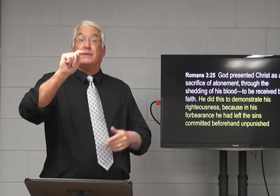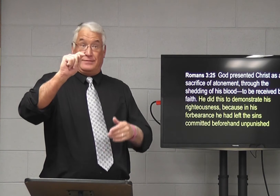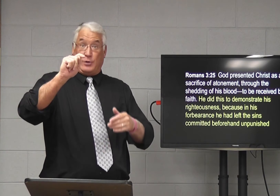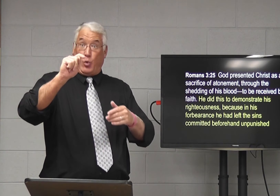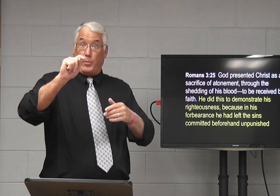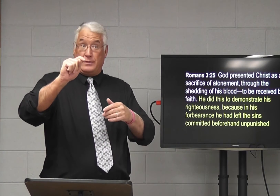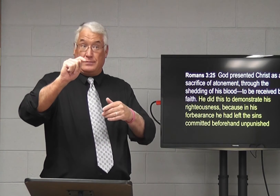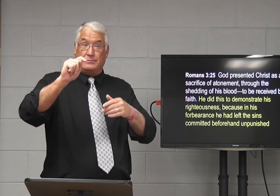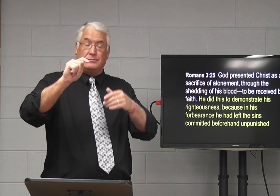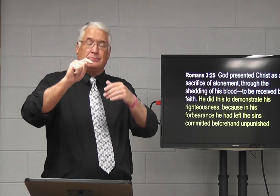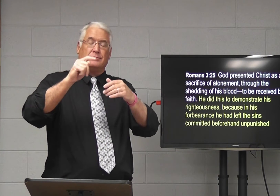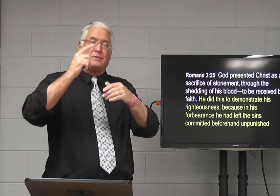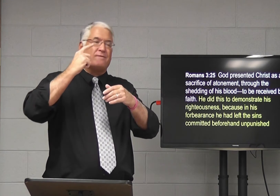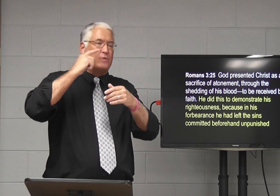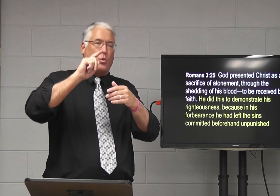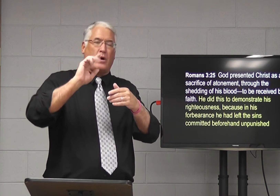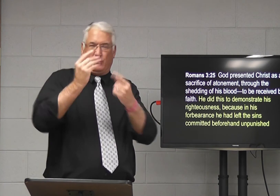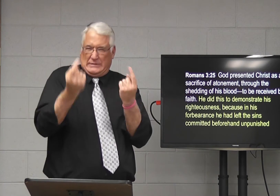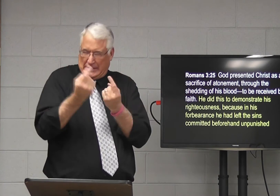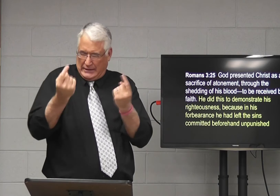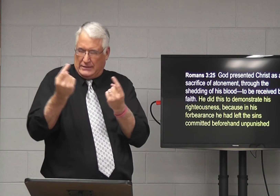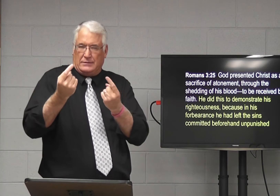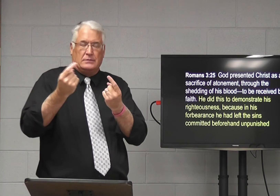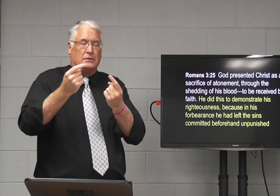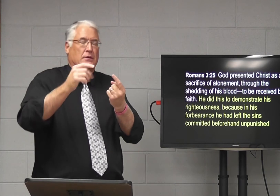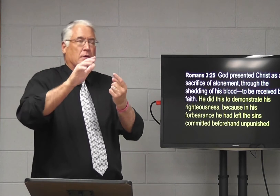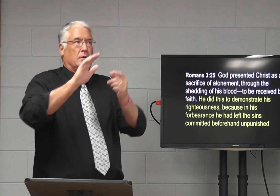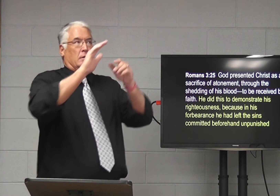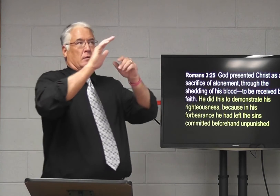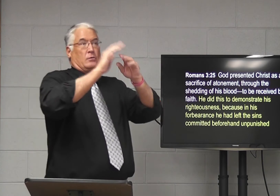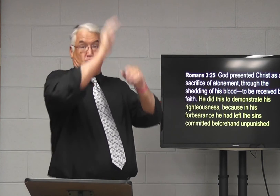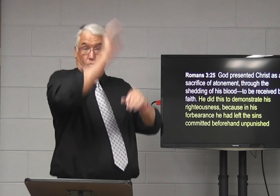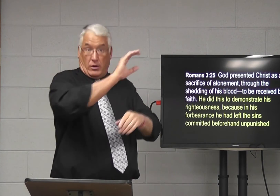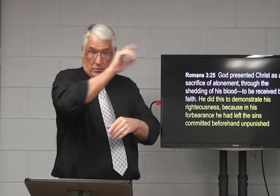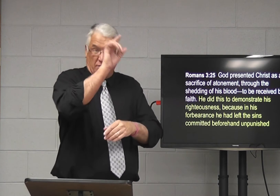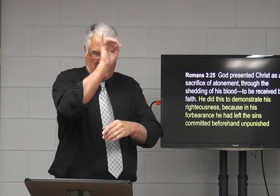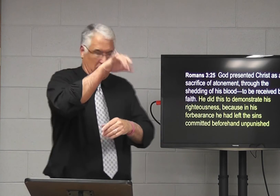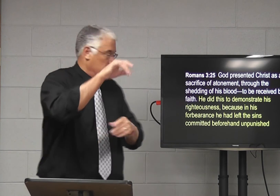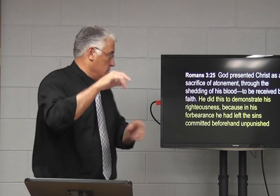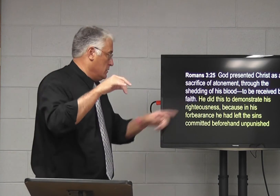as an atonement for our sins on the cross.